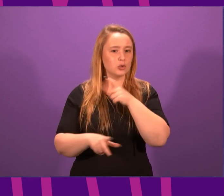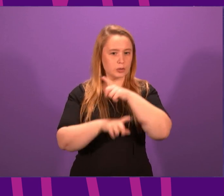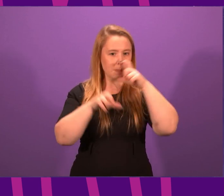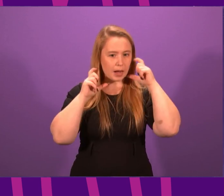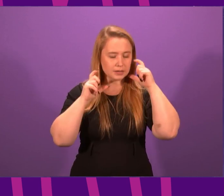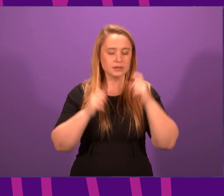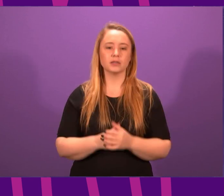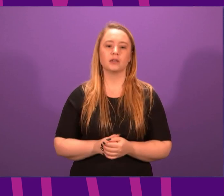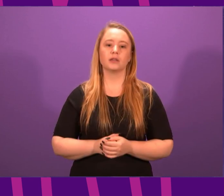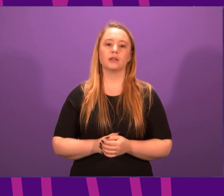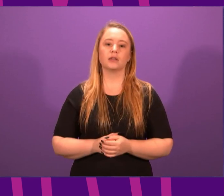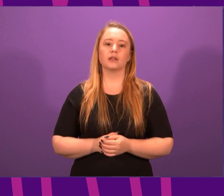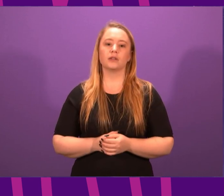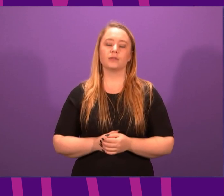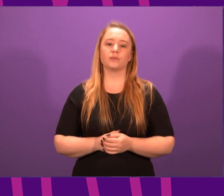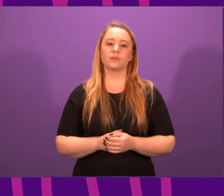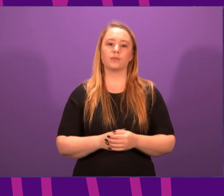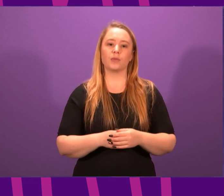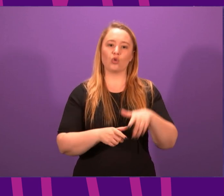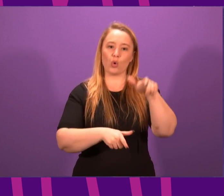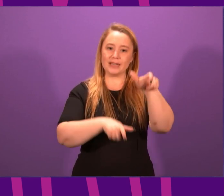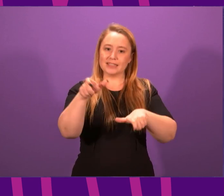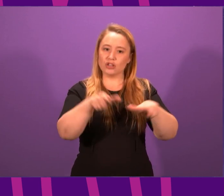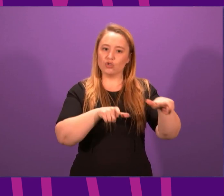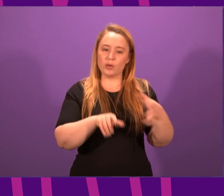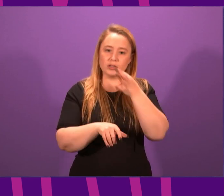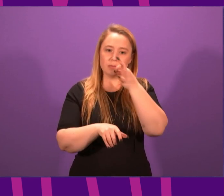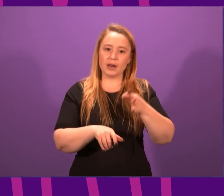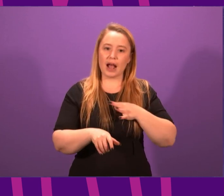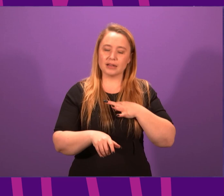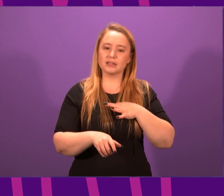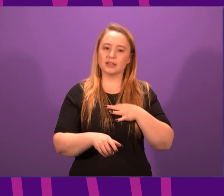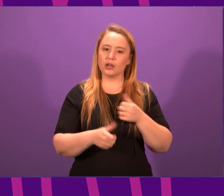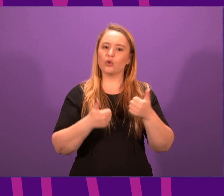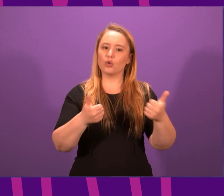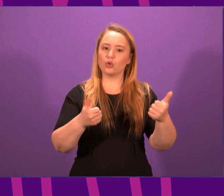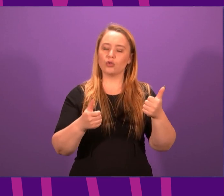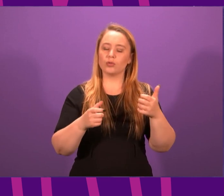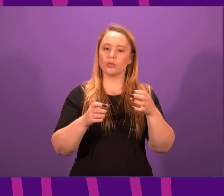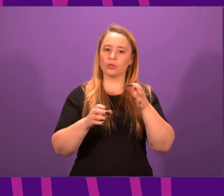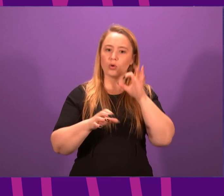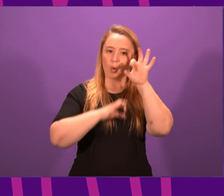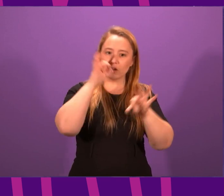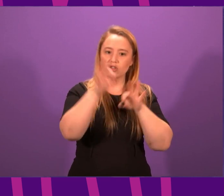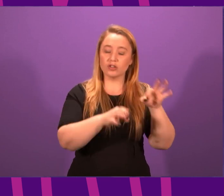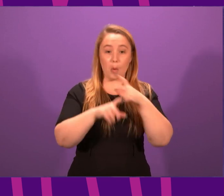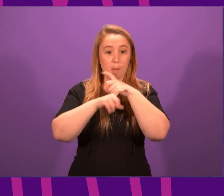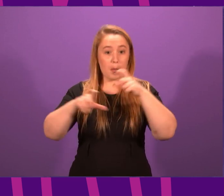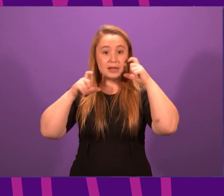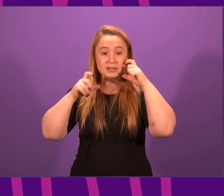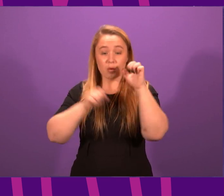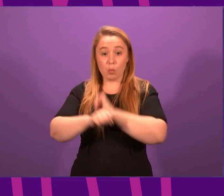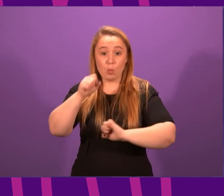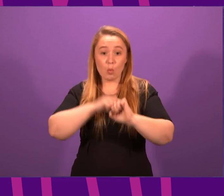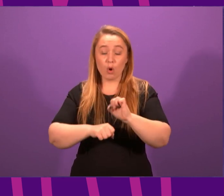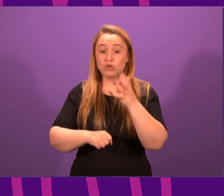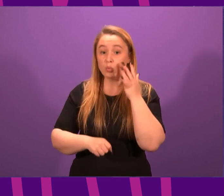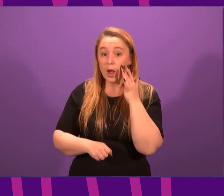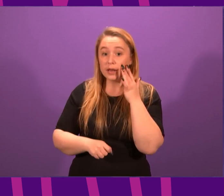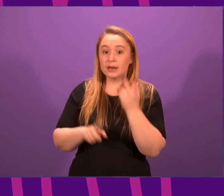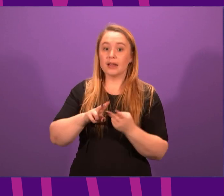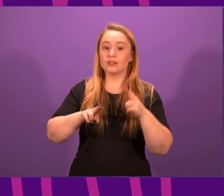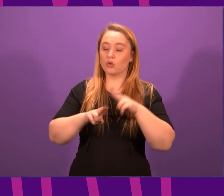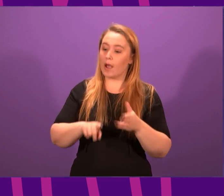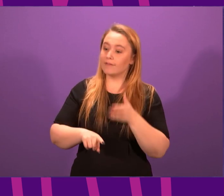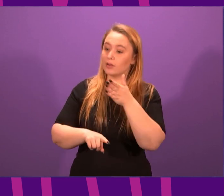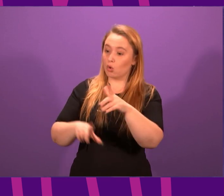asked pertinent questions which have not yet been addressed by guidance. The advice is to wash face coverings after use, with a school day or a trip to the supermarket